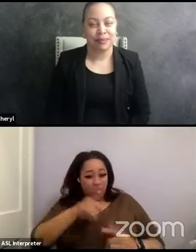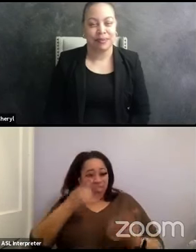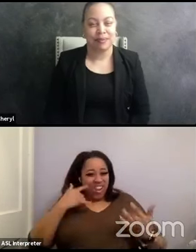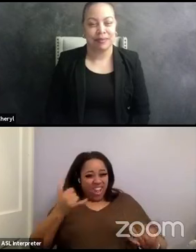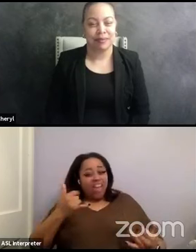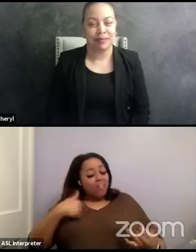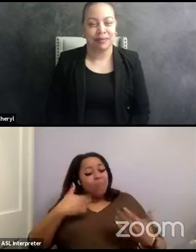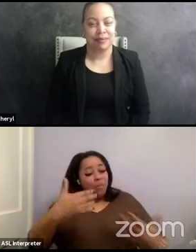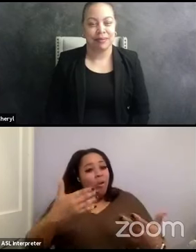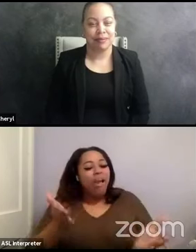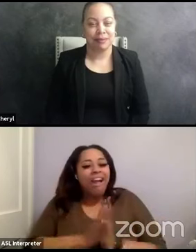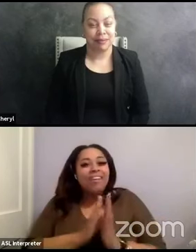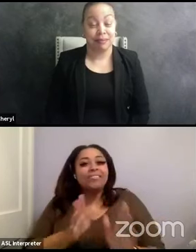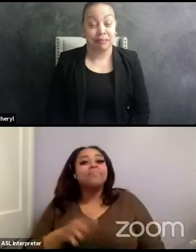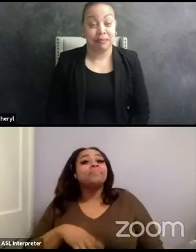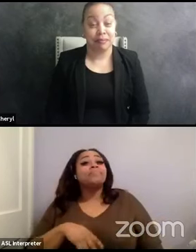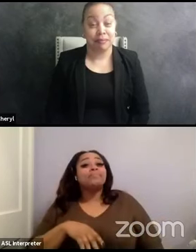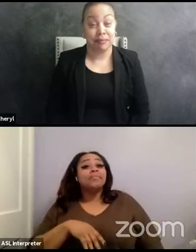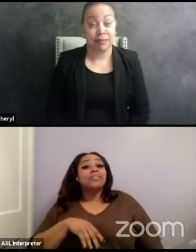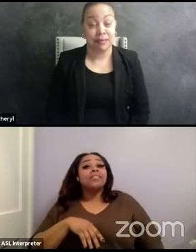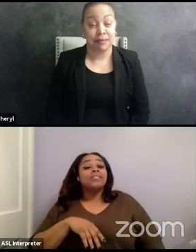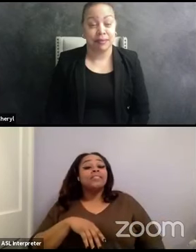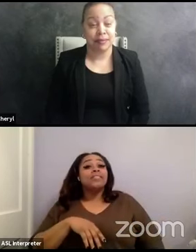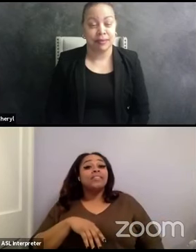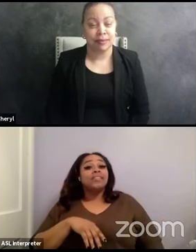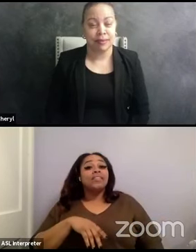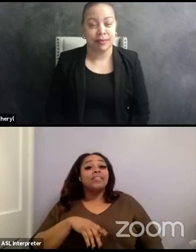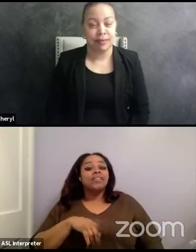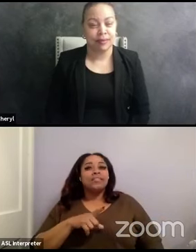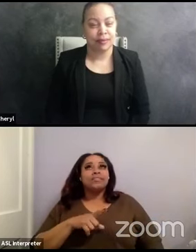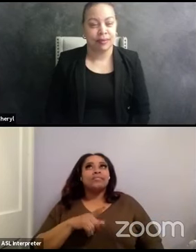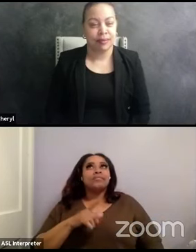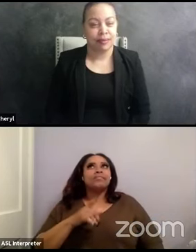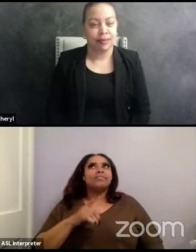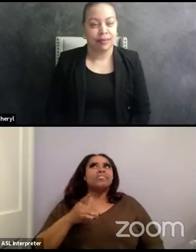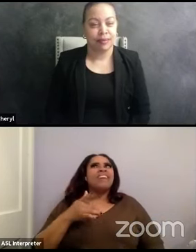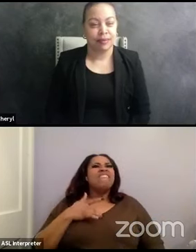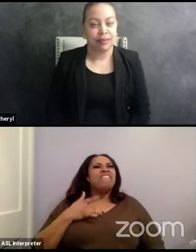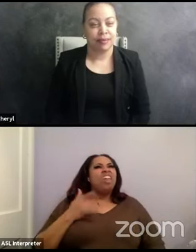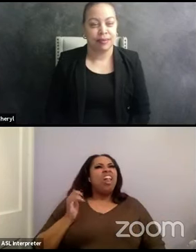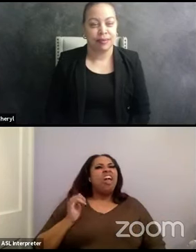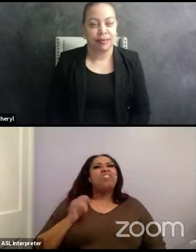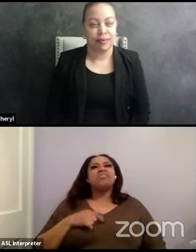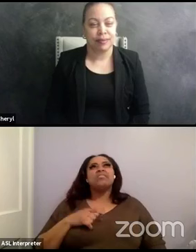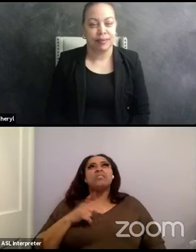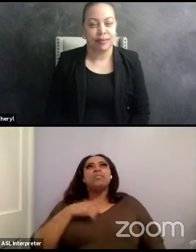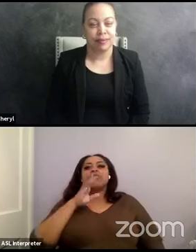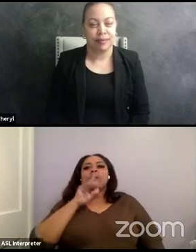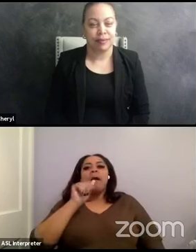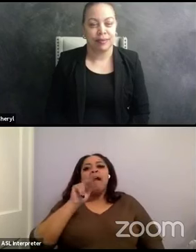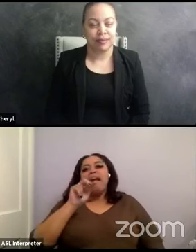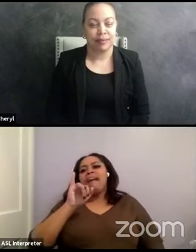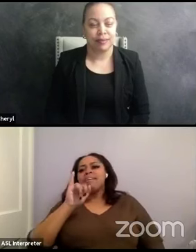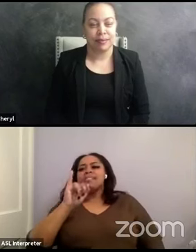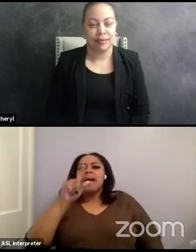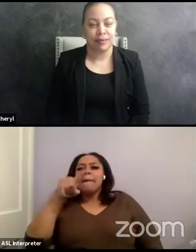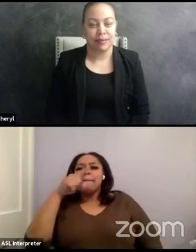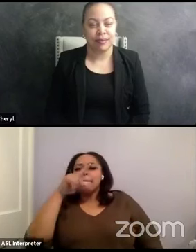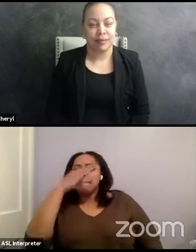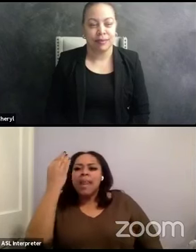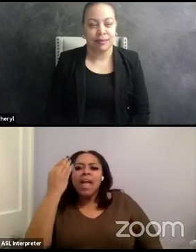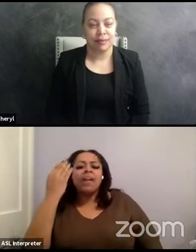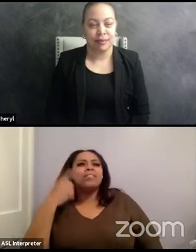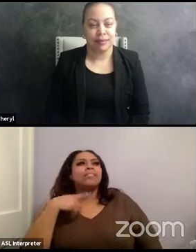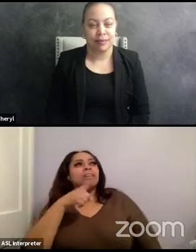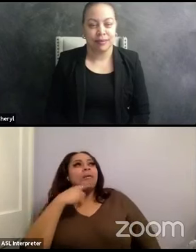ask, Mhm. do you think, I feel like a lot of times, when we talk about anti-blackness, people say that, black